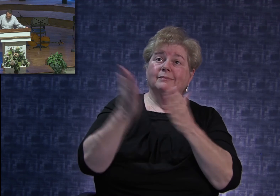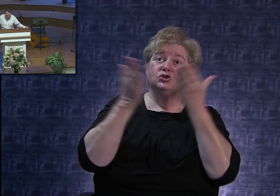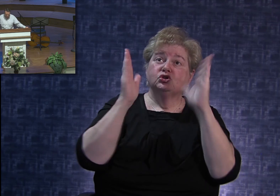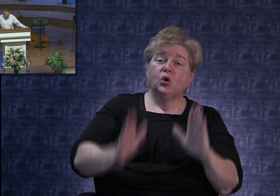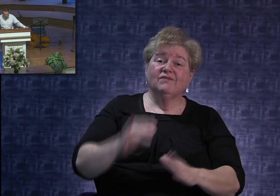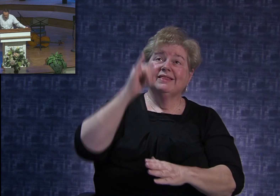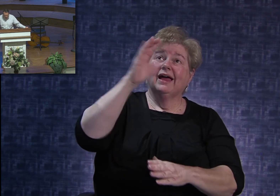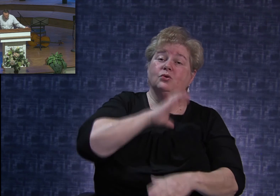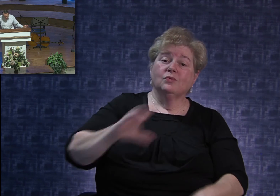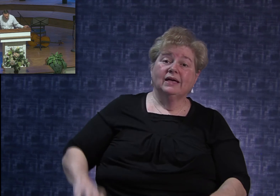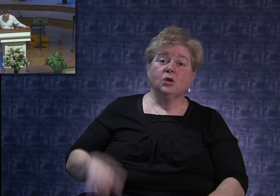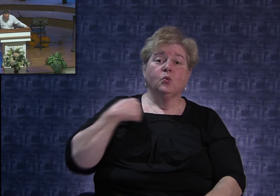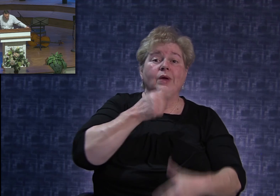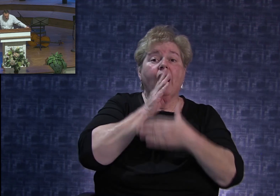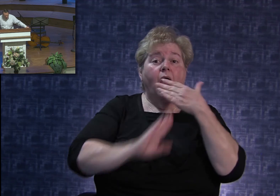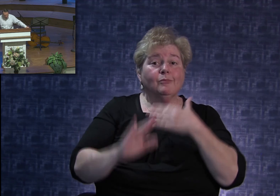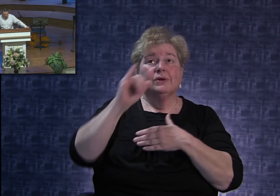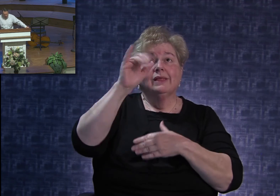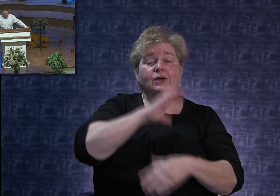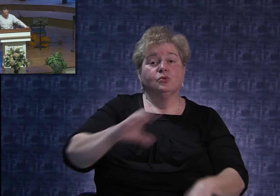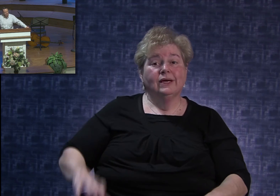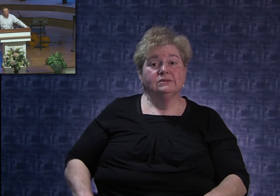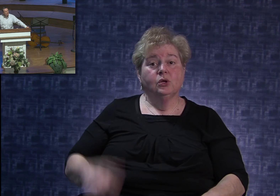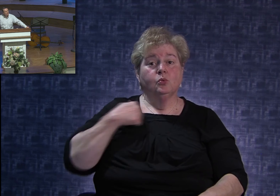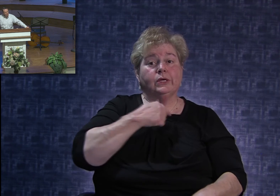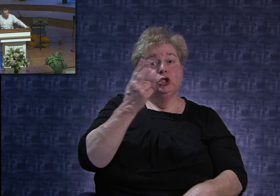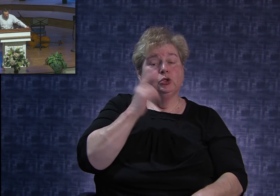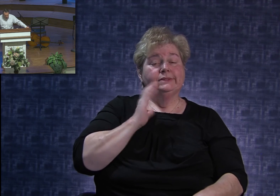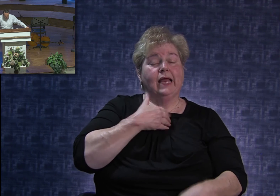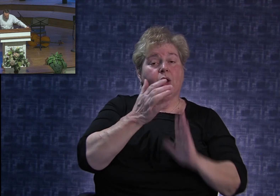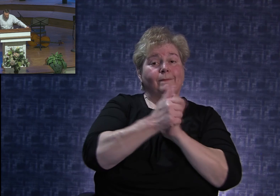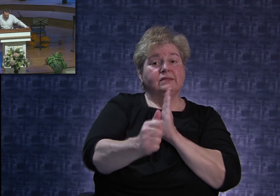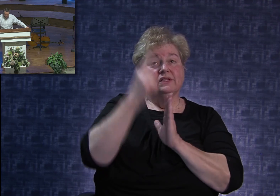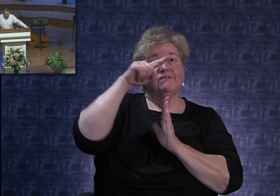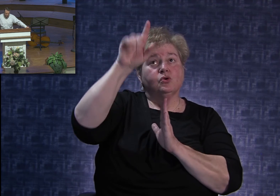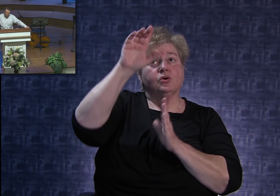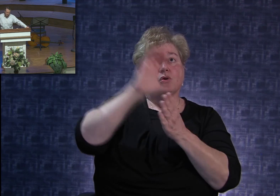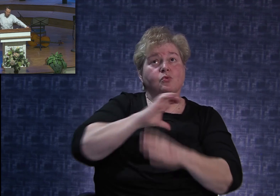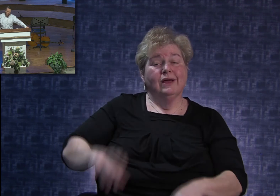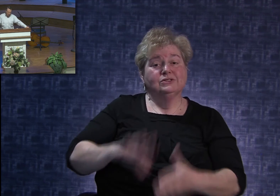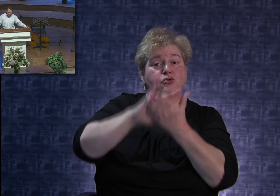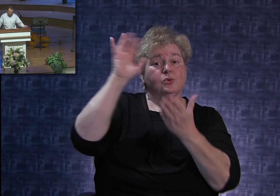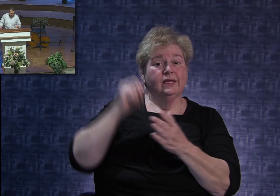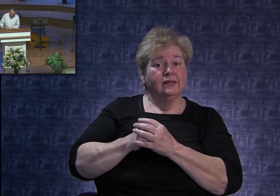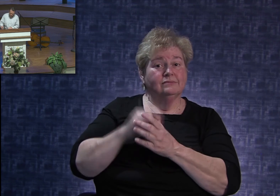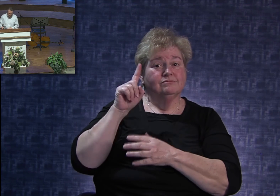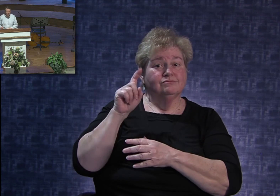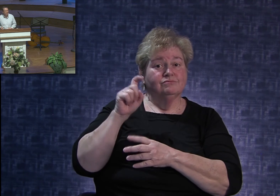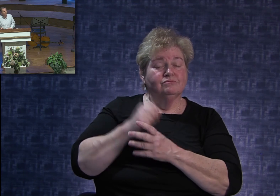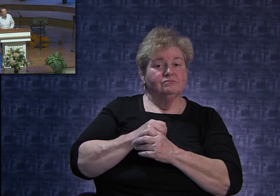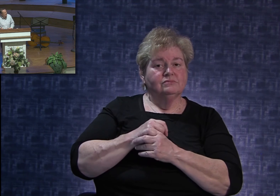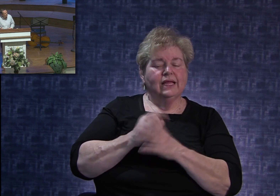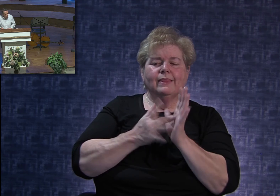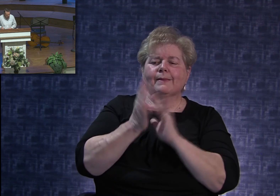humble like Christ? Are we using our gifts and abilities for Christ's glory? Now, the biblical record doesn't